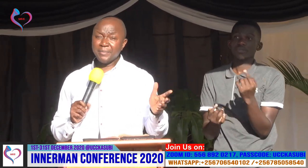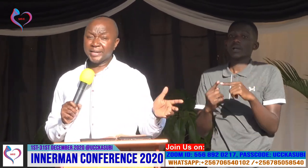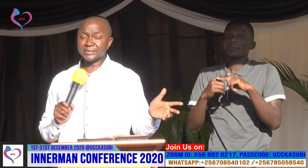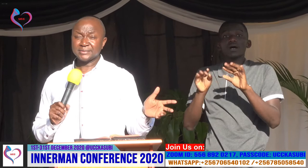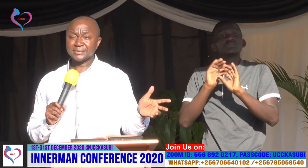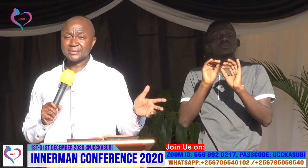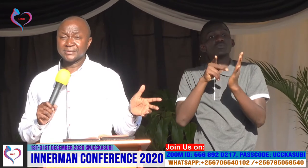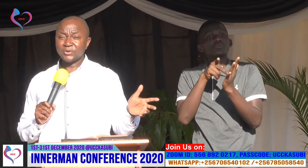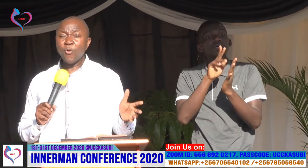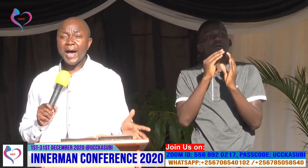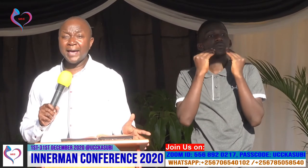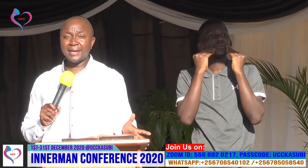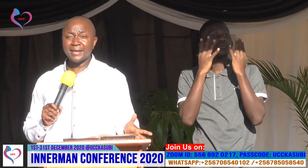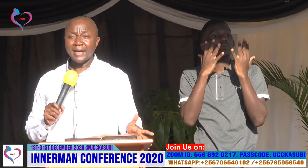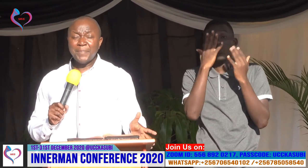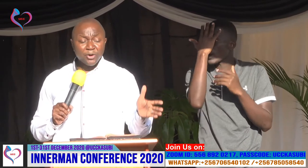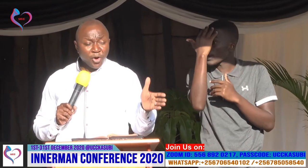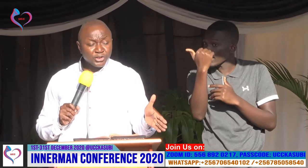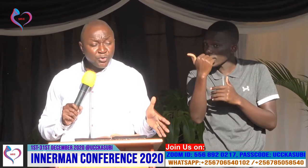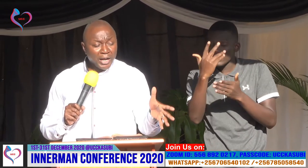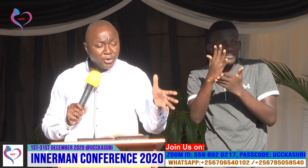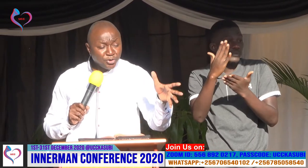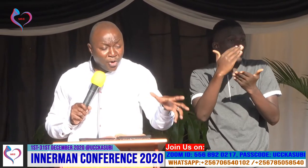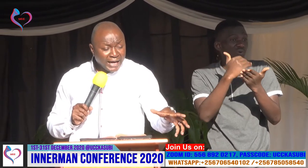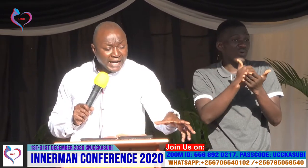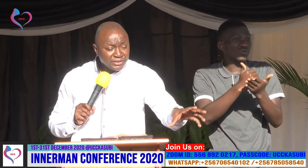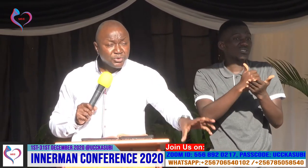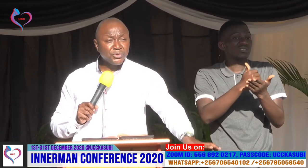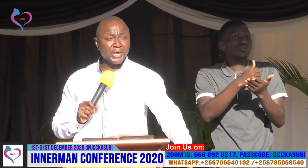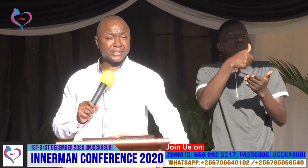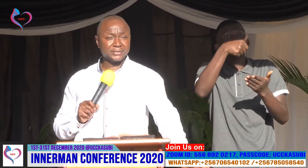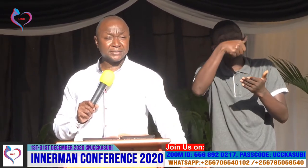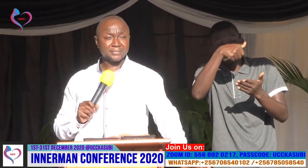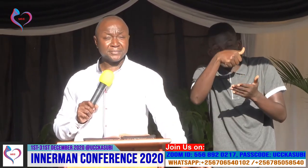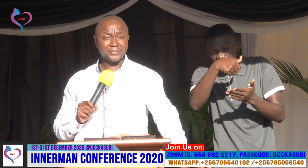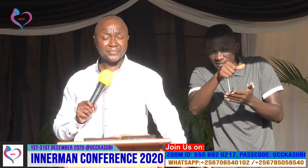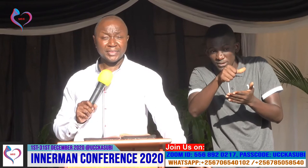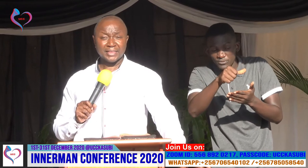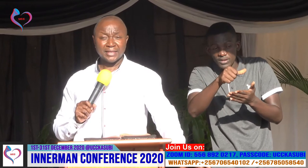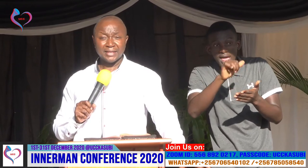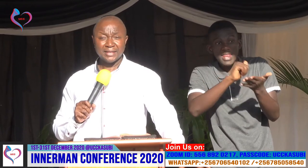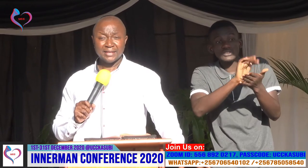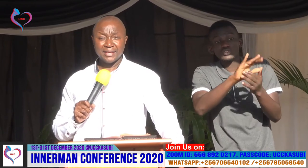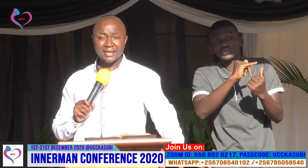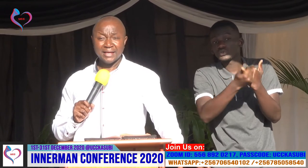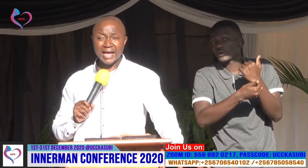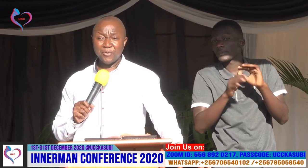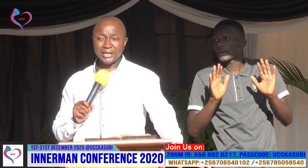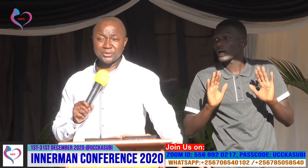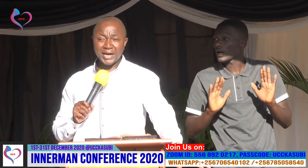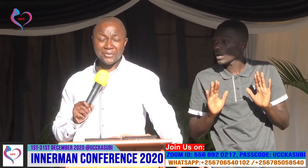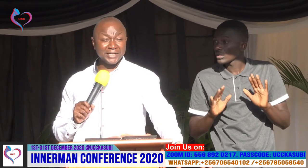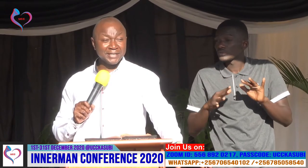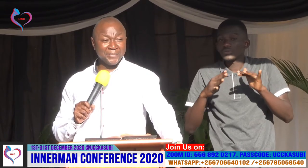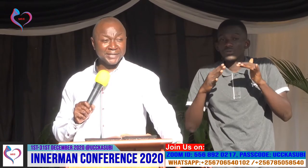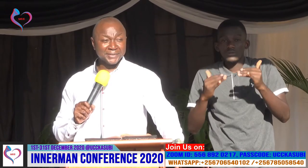no payment. Naye tebagenda kusasula. Why? Rachi. Because you are not organized to do that. Kubango gwa sigwa mulimo gwo gwe bakuwa. I want